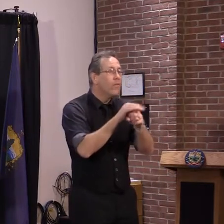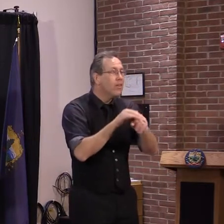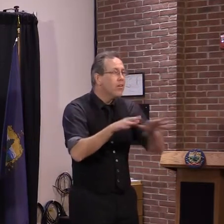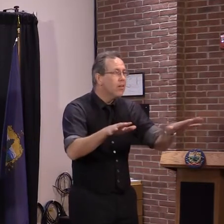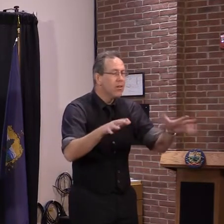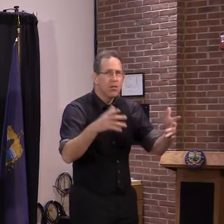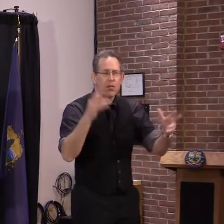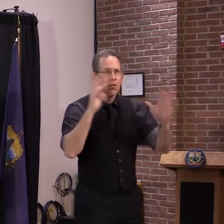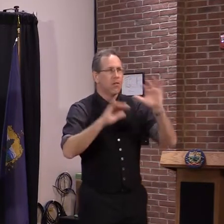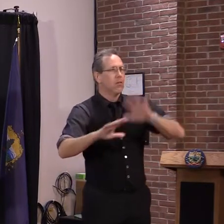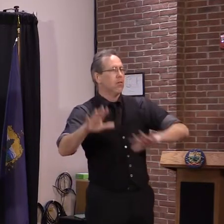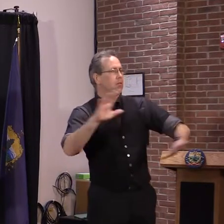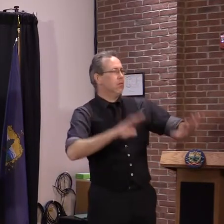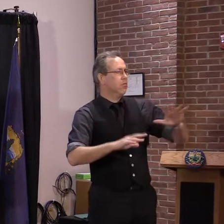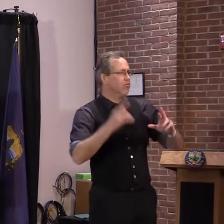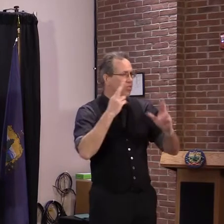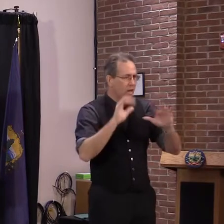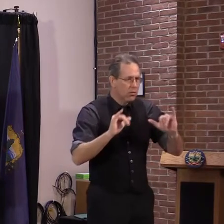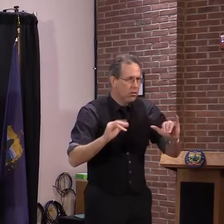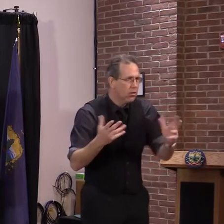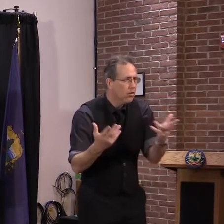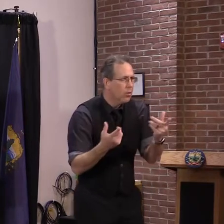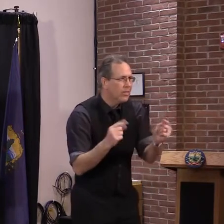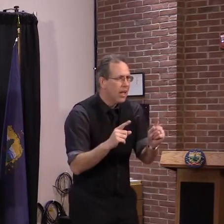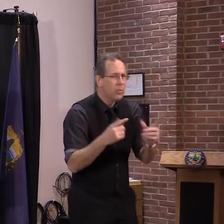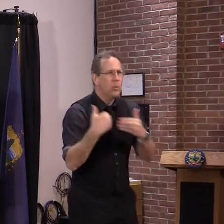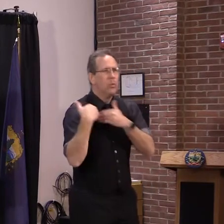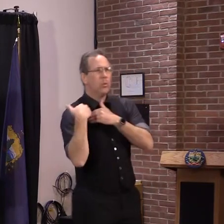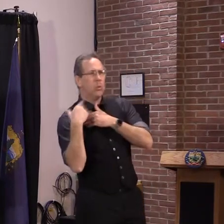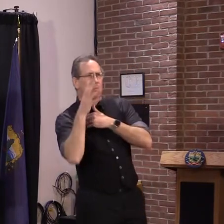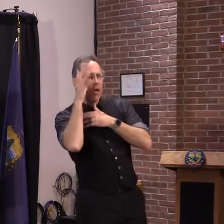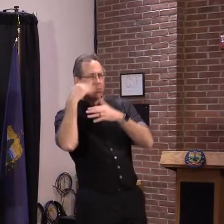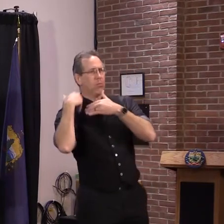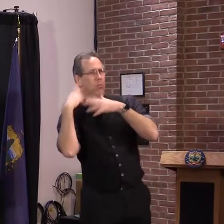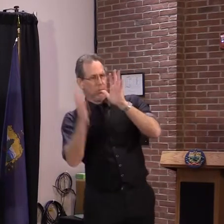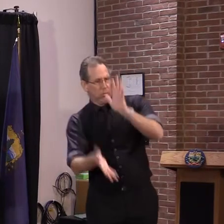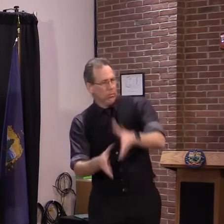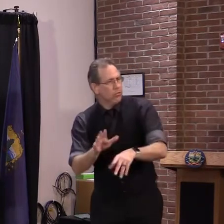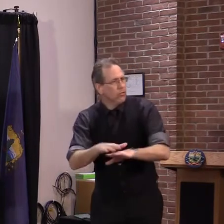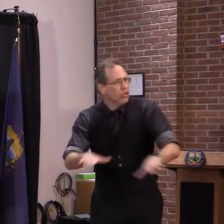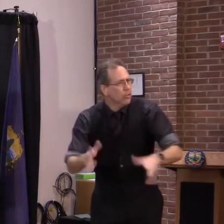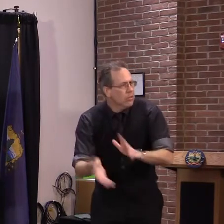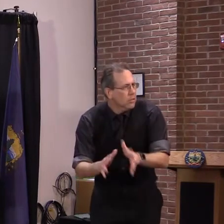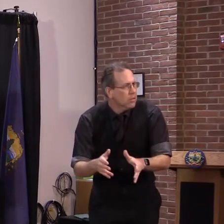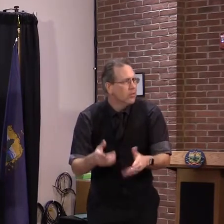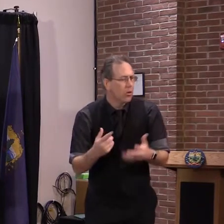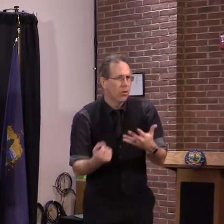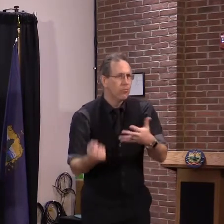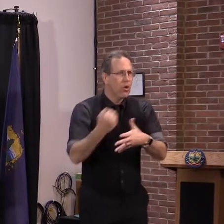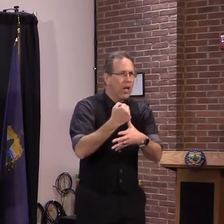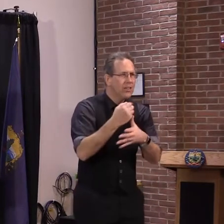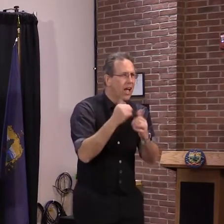weigh heavily on us all, and we must prioritize them now as soon as it's safe to do